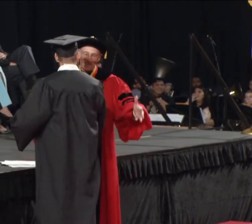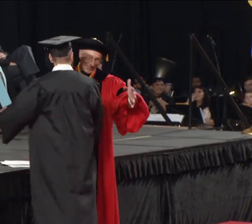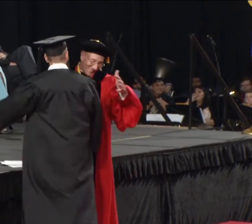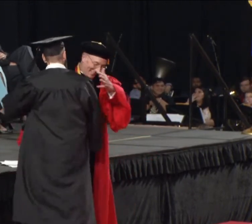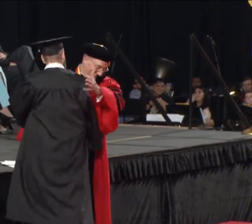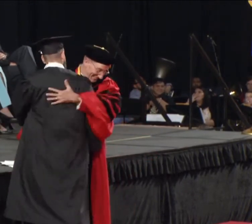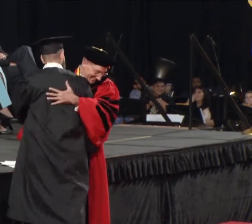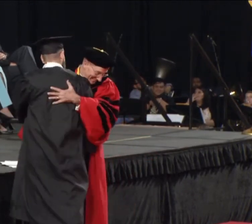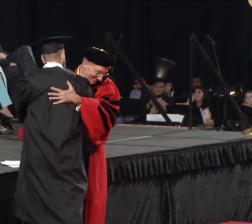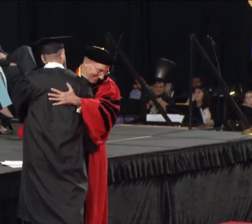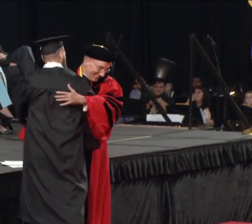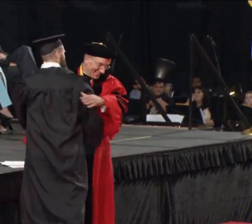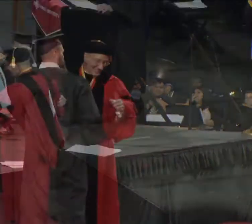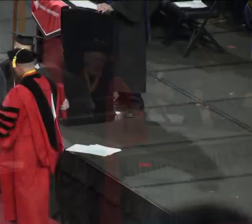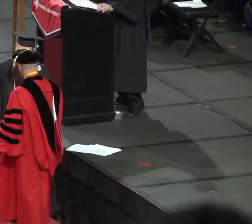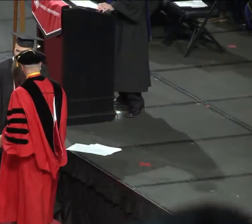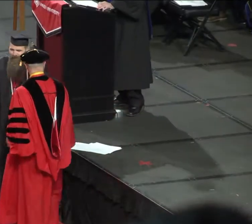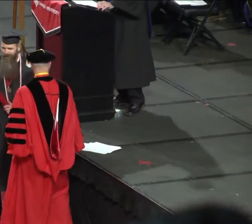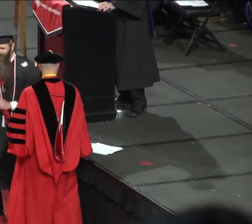Congratulations.